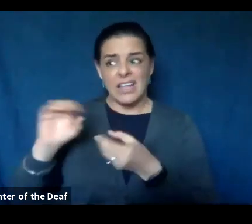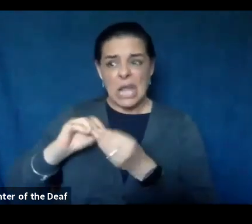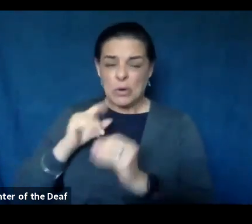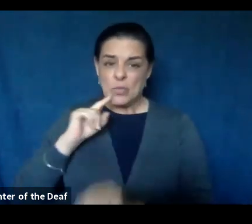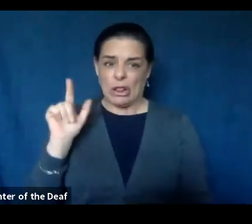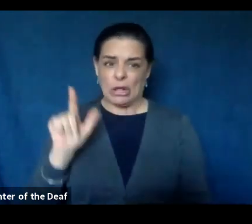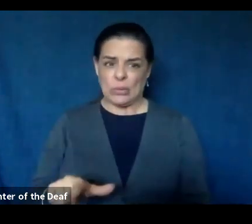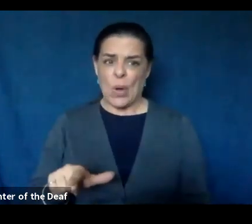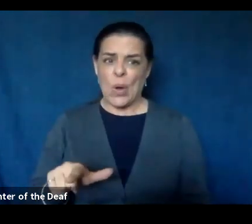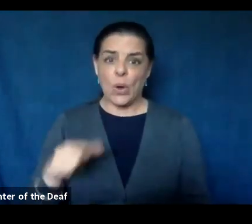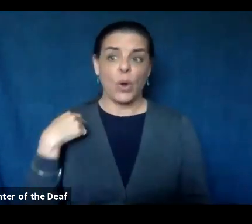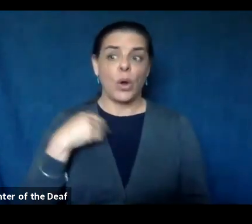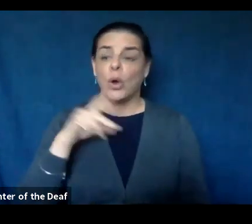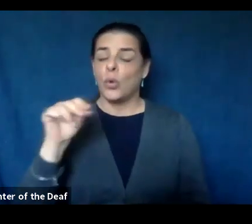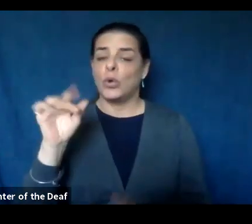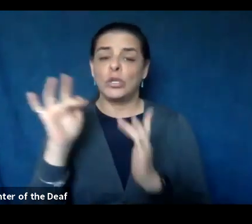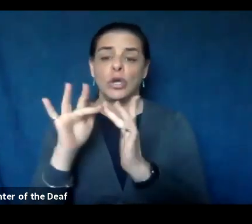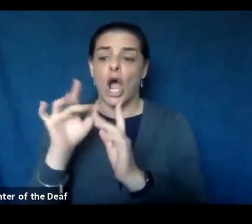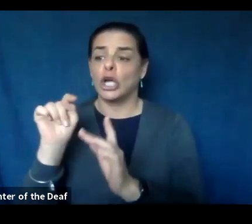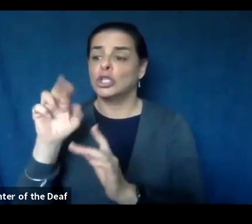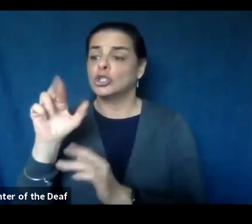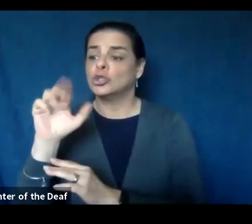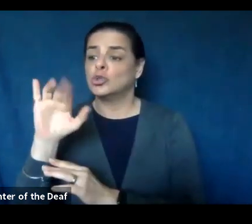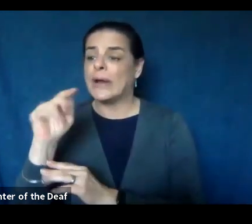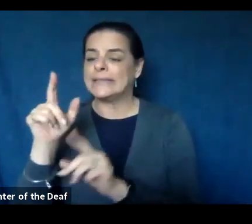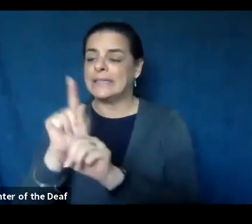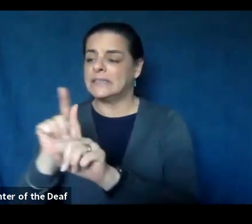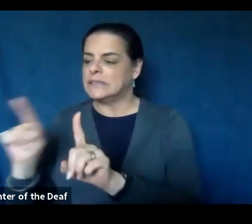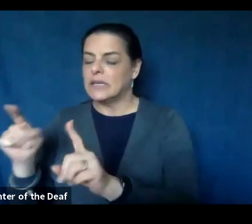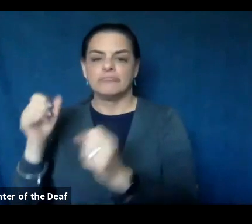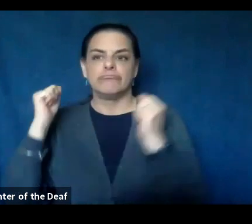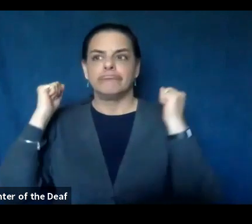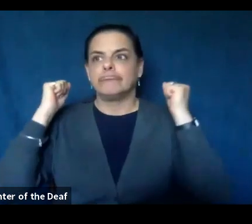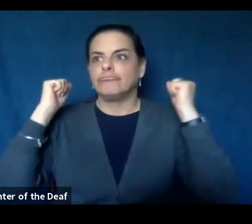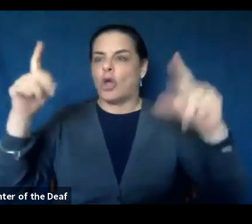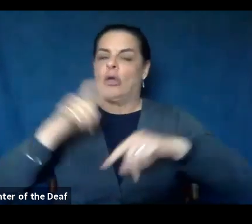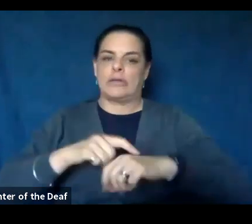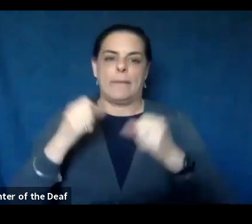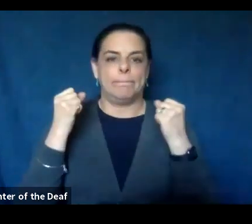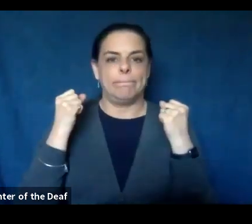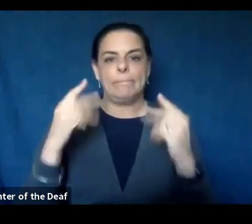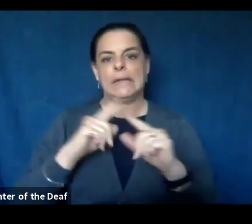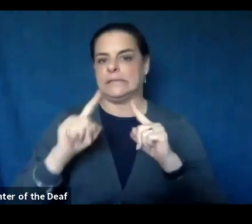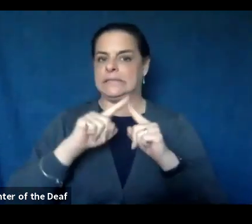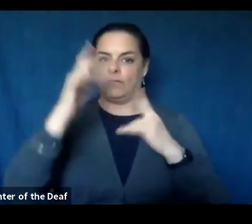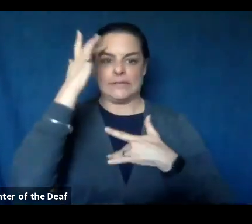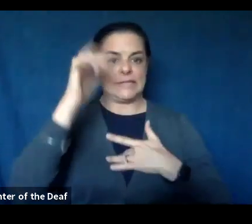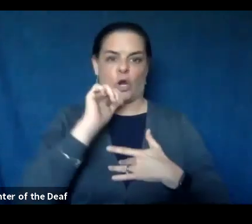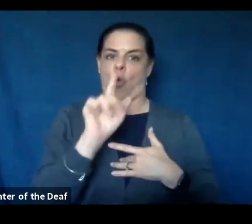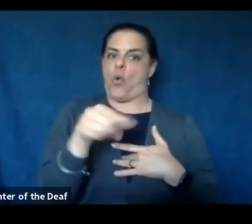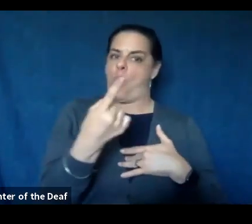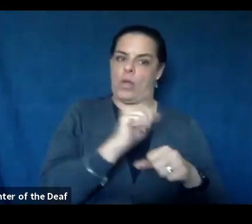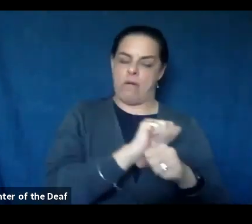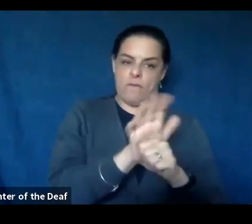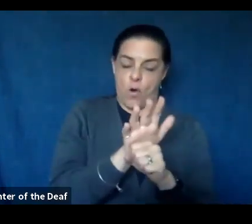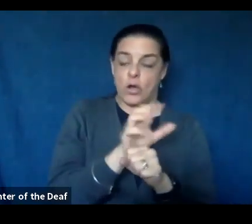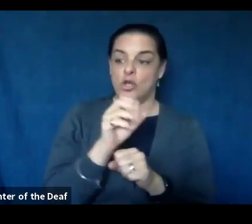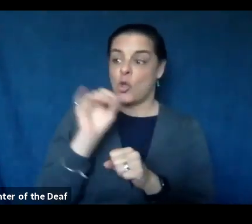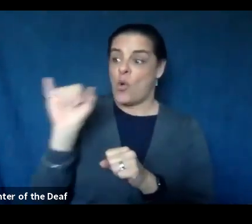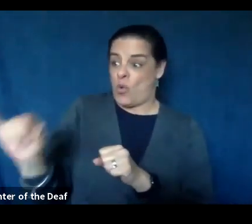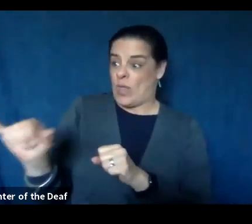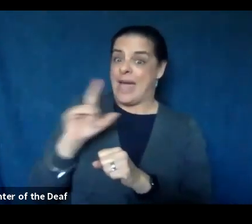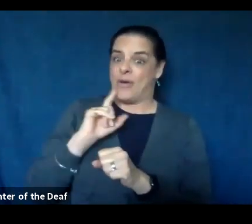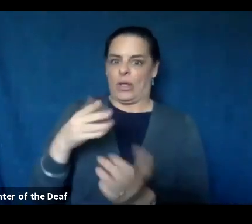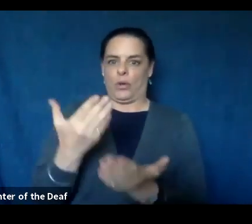contact tracing all the time with different diseases, and that's a really small amount of people, which really, again, goes to how well our community is doing